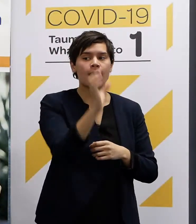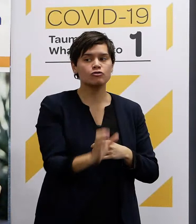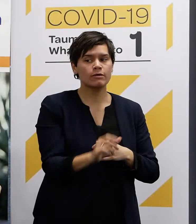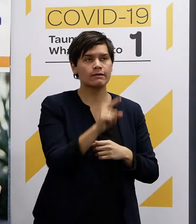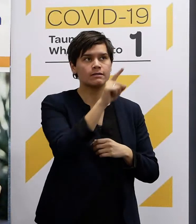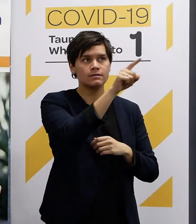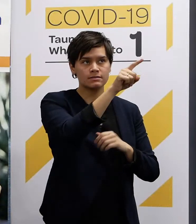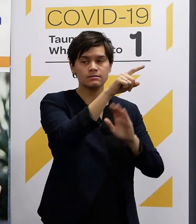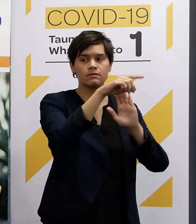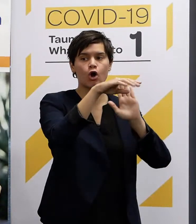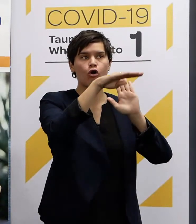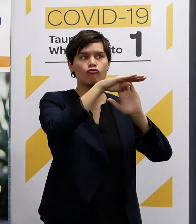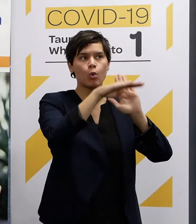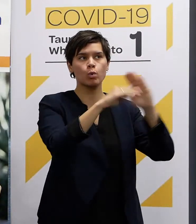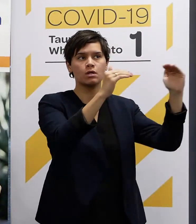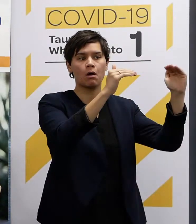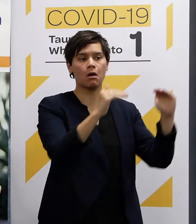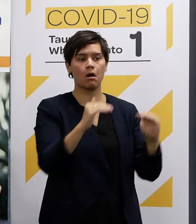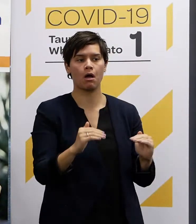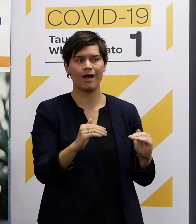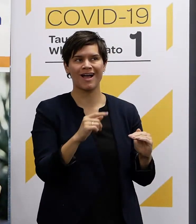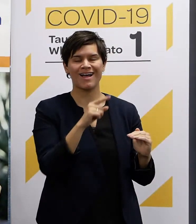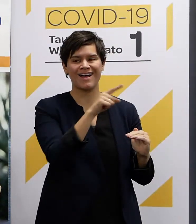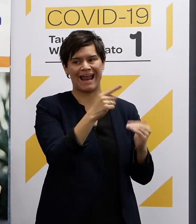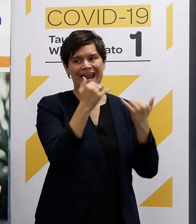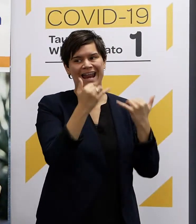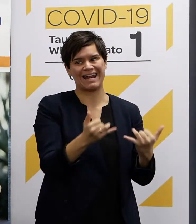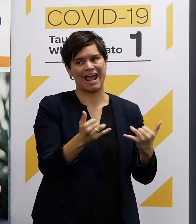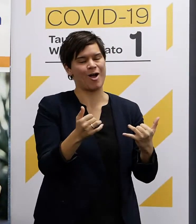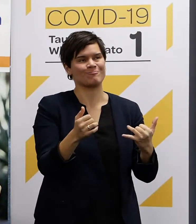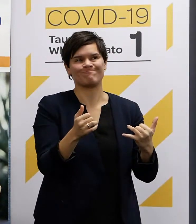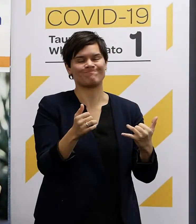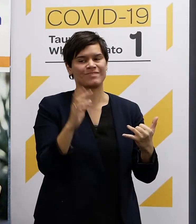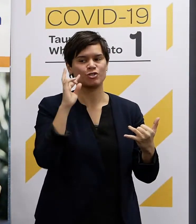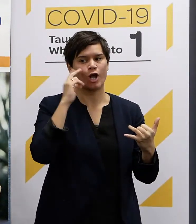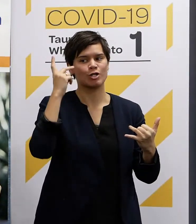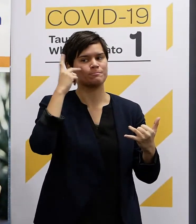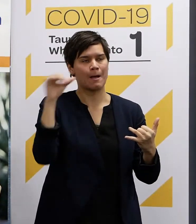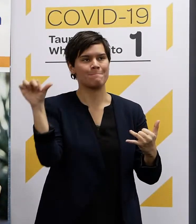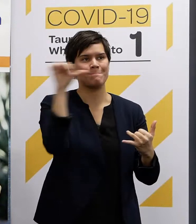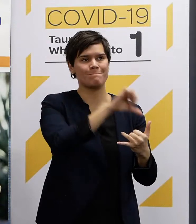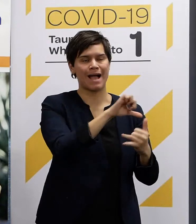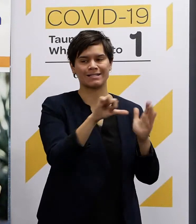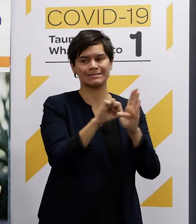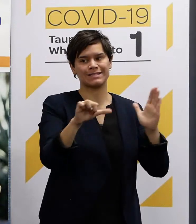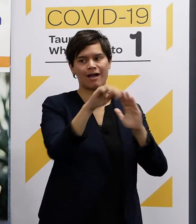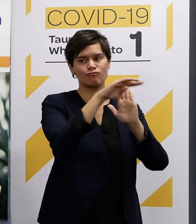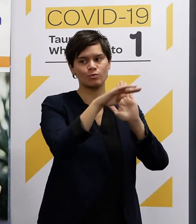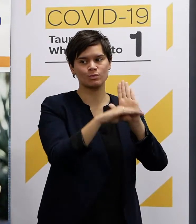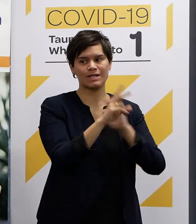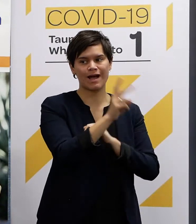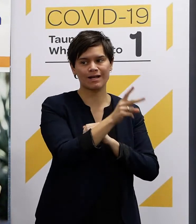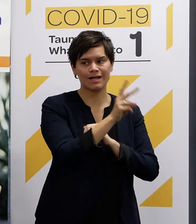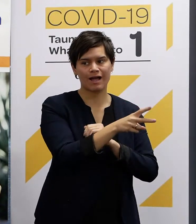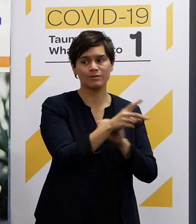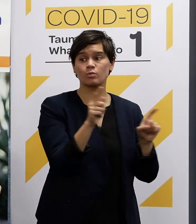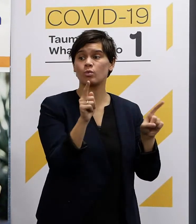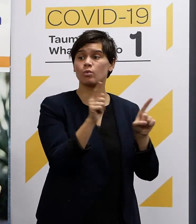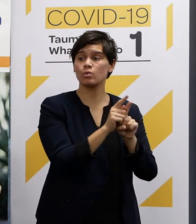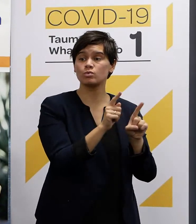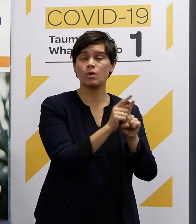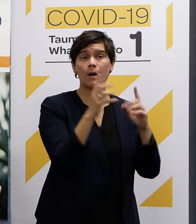restrictions that are now having to tighten them, either in regions or even across the country. We are seeing further cases in